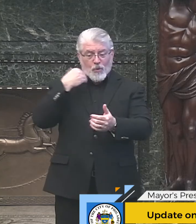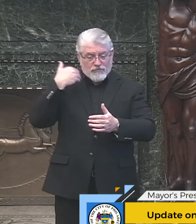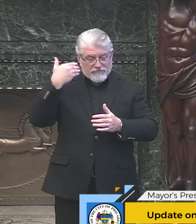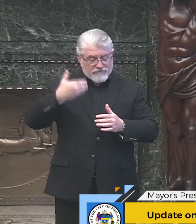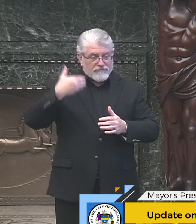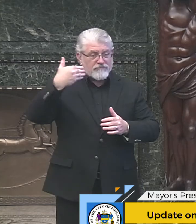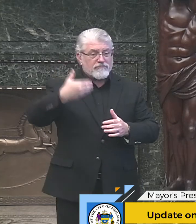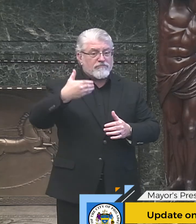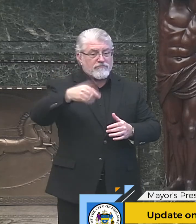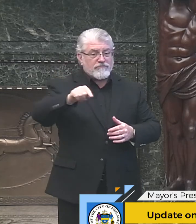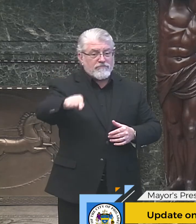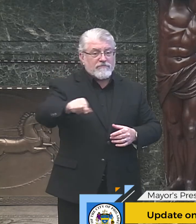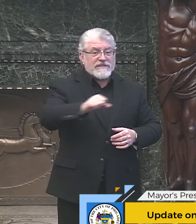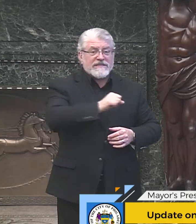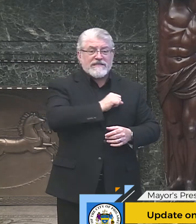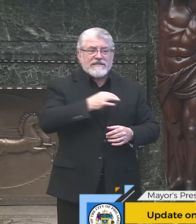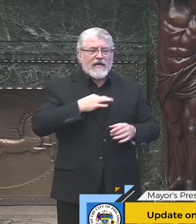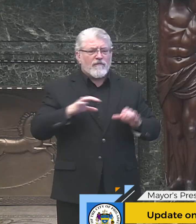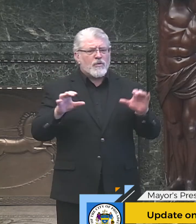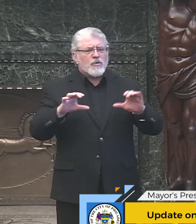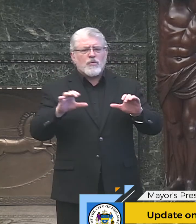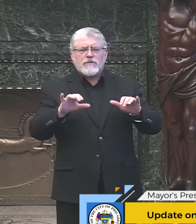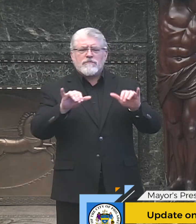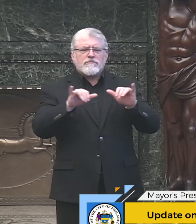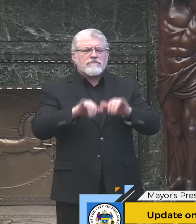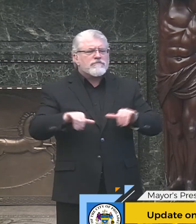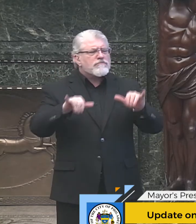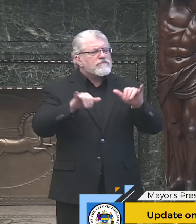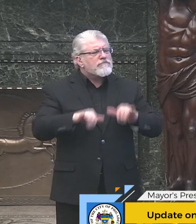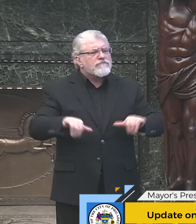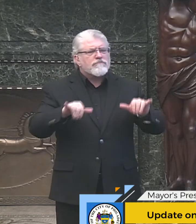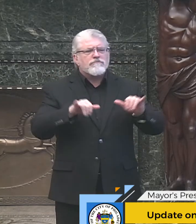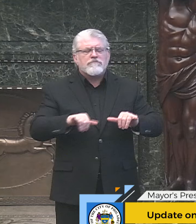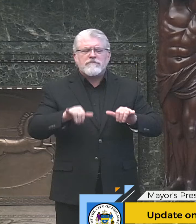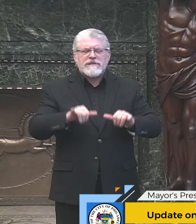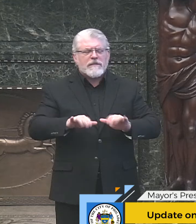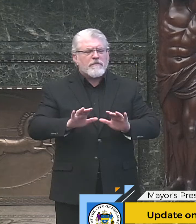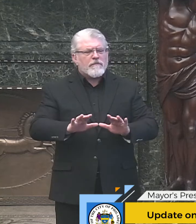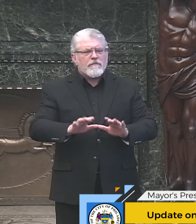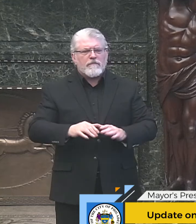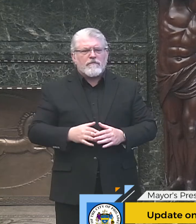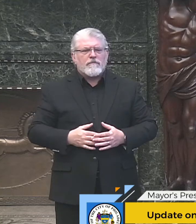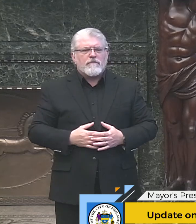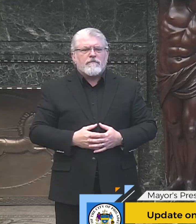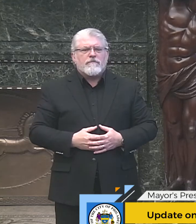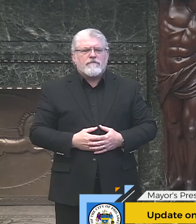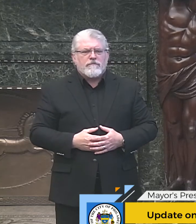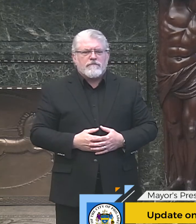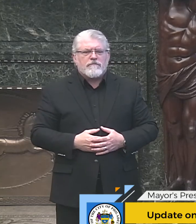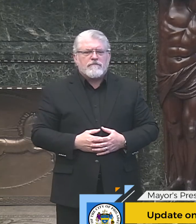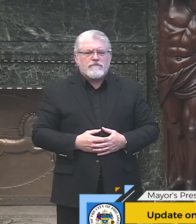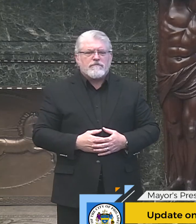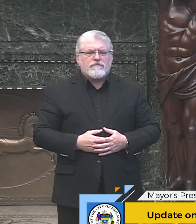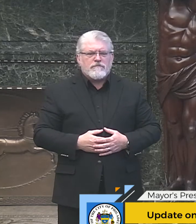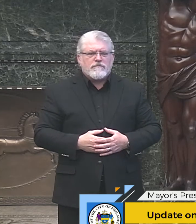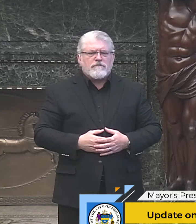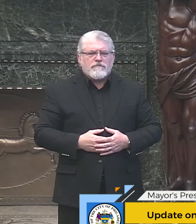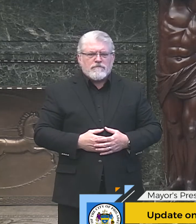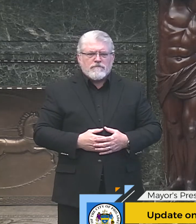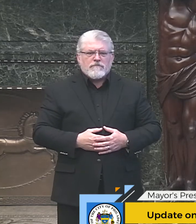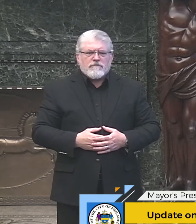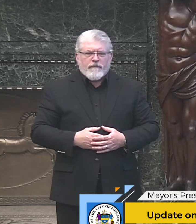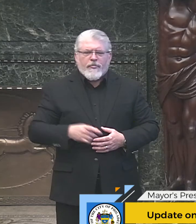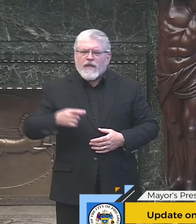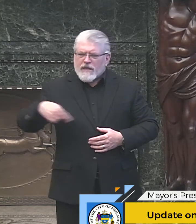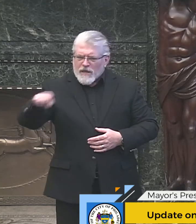routinely every year, we're going to be going to the nursing homes, that nursing home, and provide very detailed guidance on how to protect the additional residents.